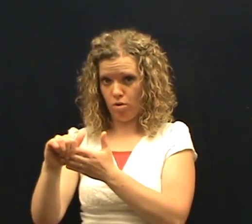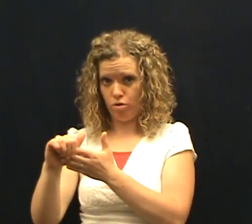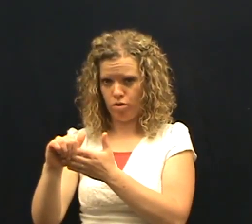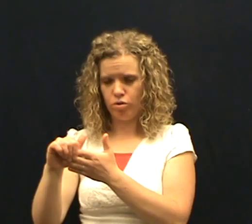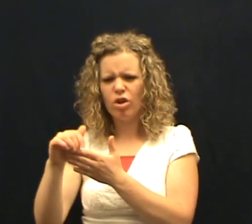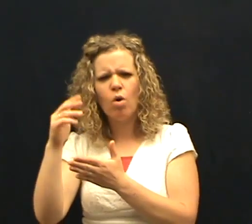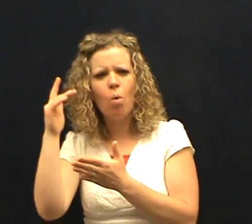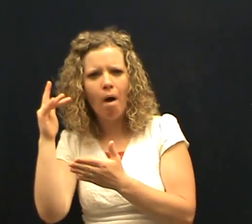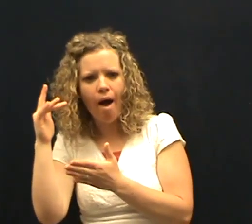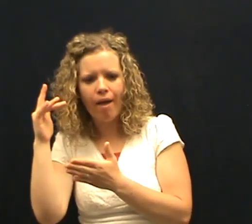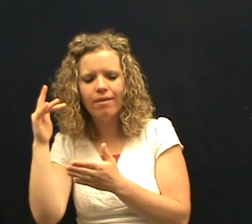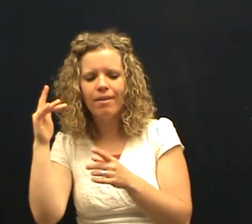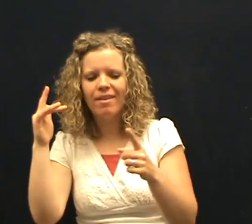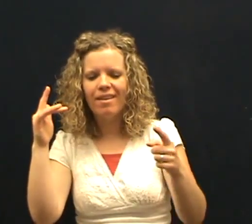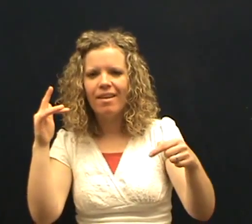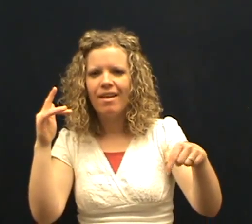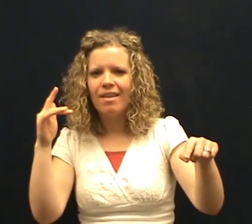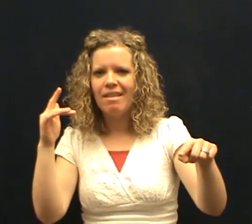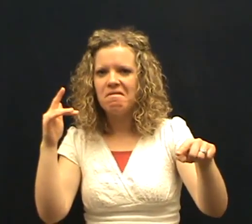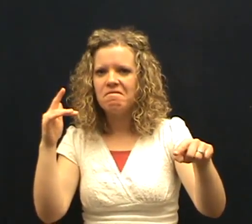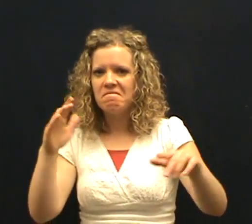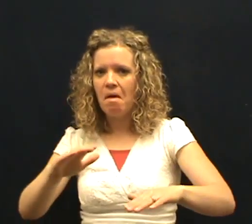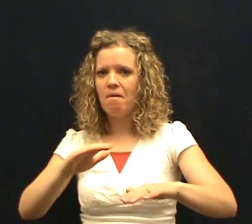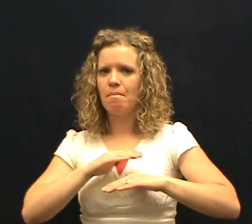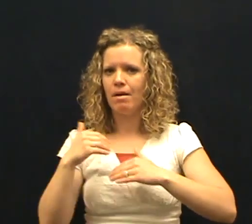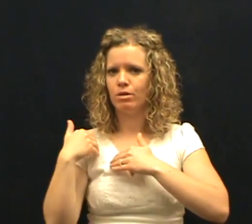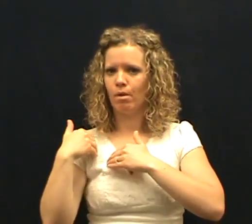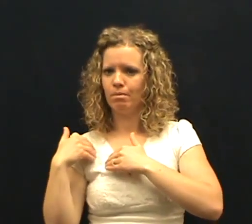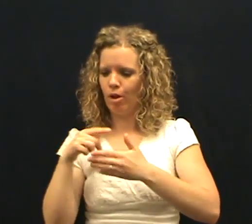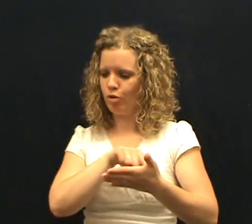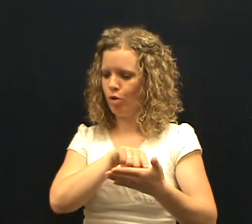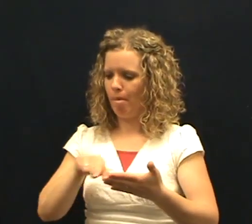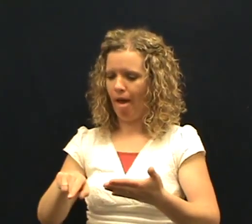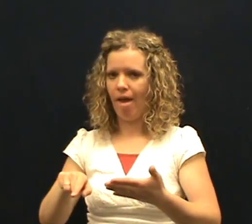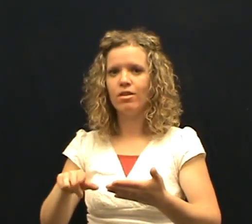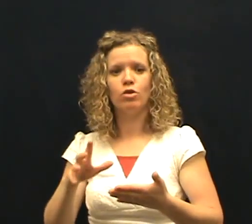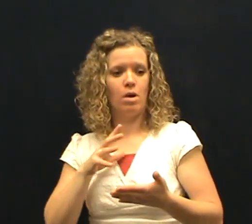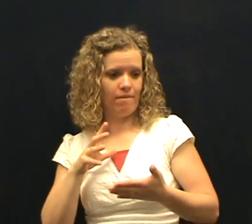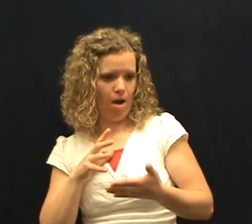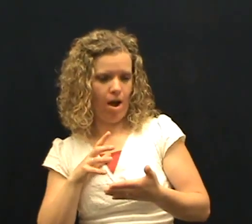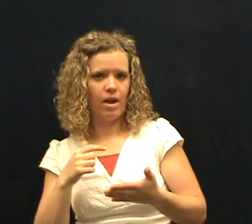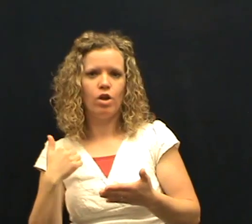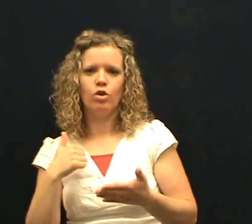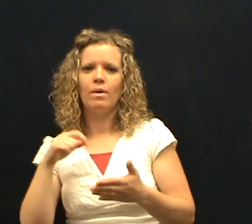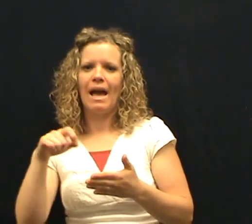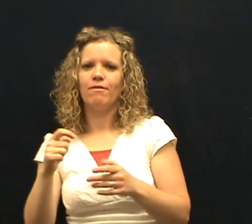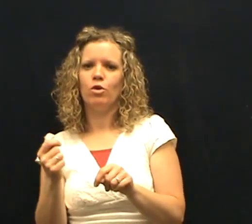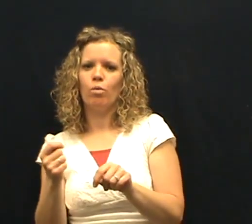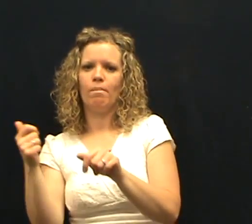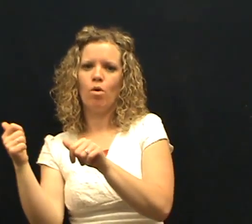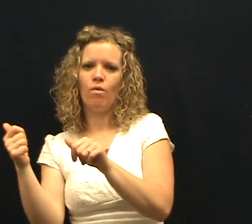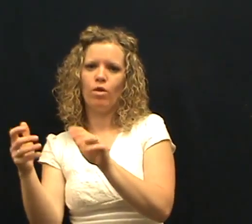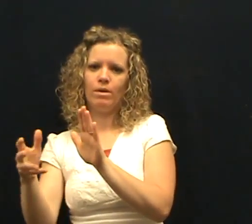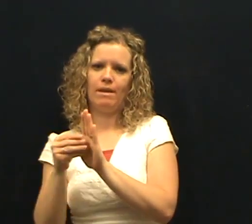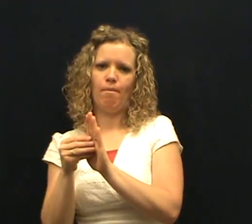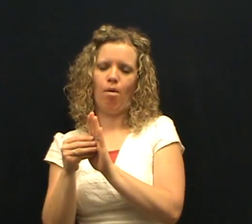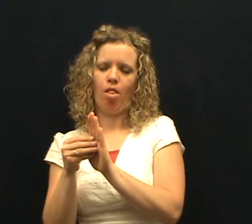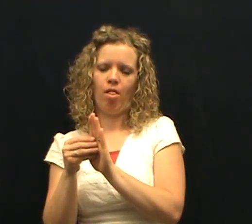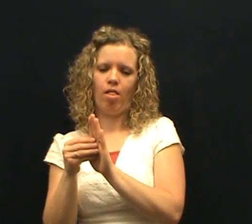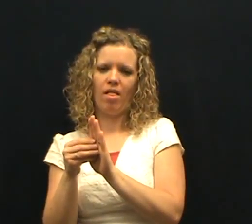they have met their responsibility, so we have to remove the receivable from our books. That $20 difference